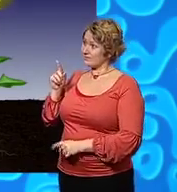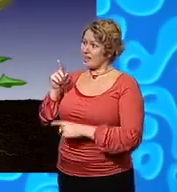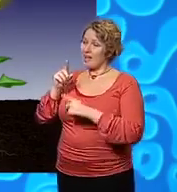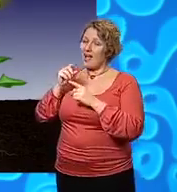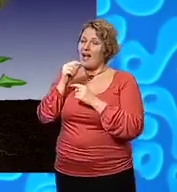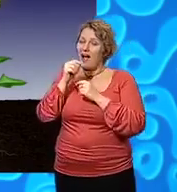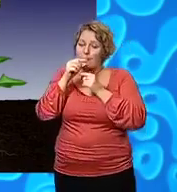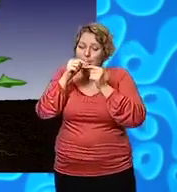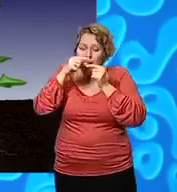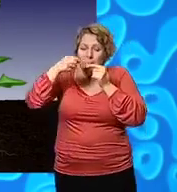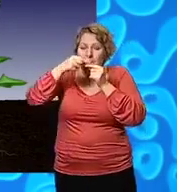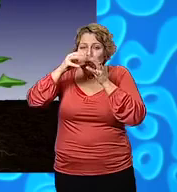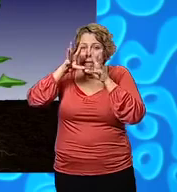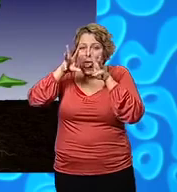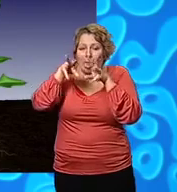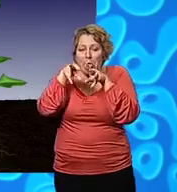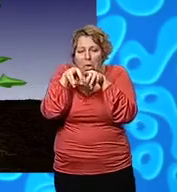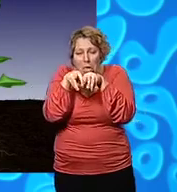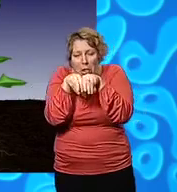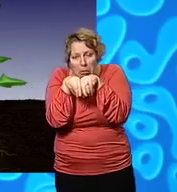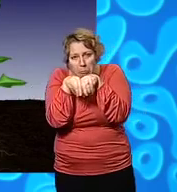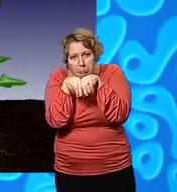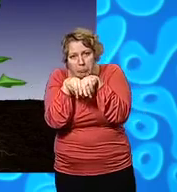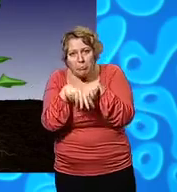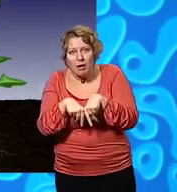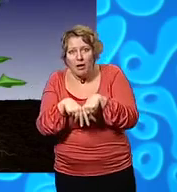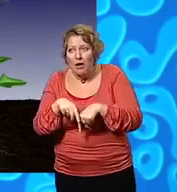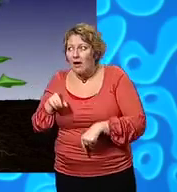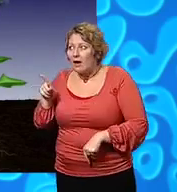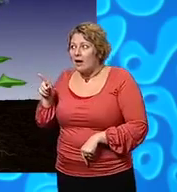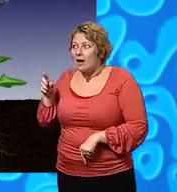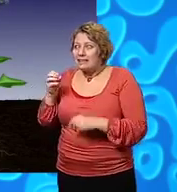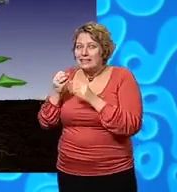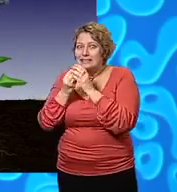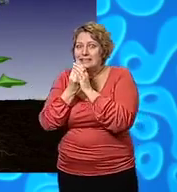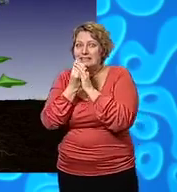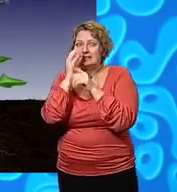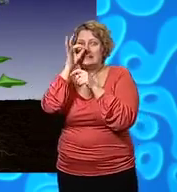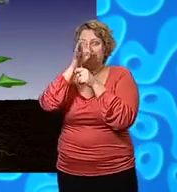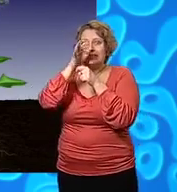Soon, the petals dry up and die, but now the seeds are growing.